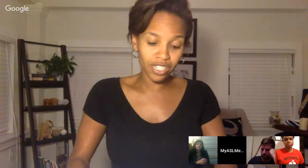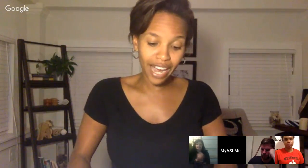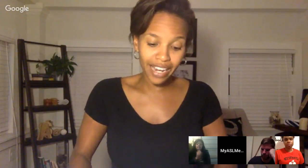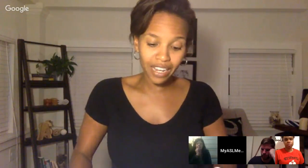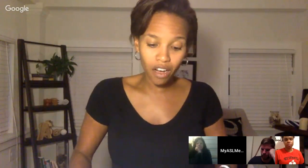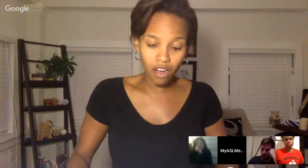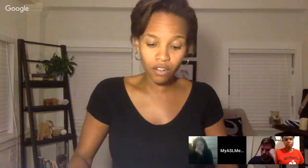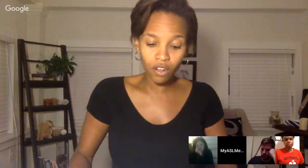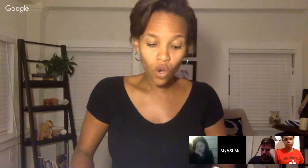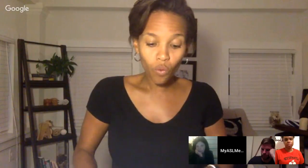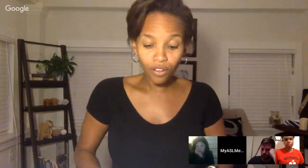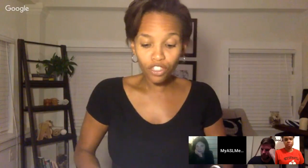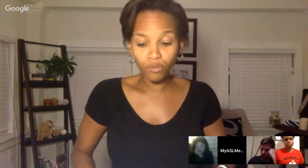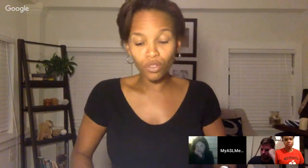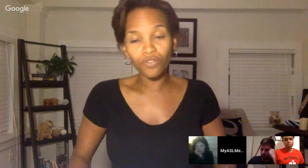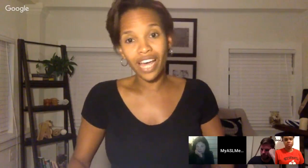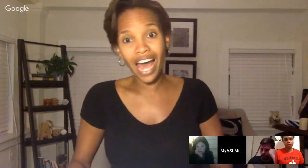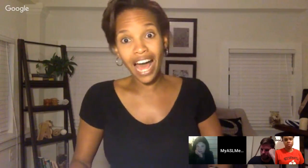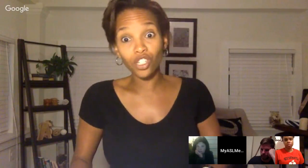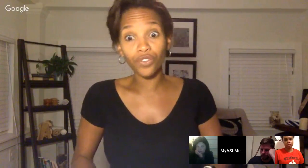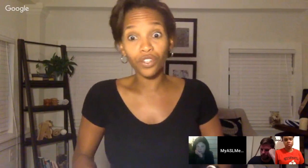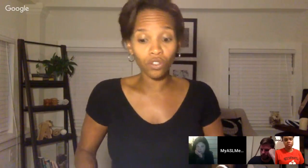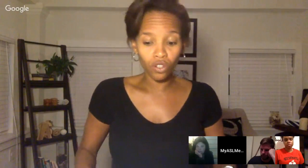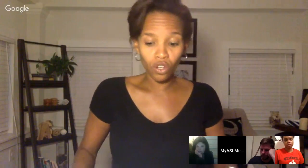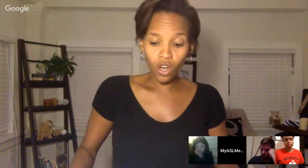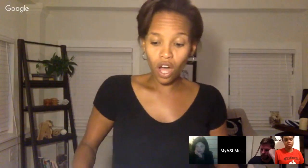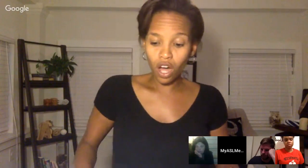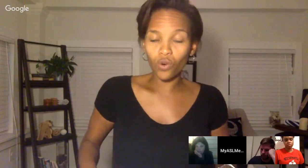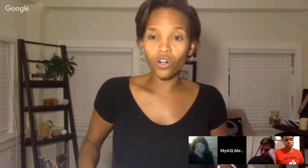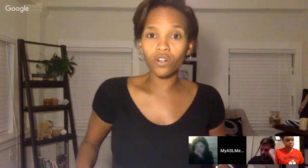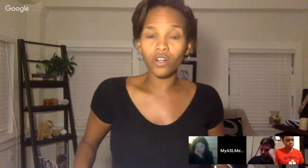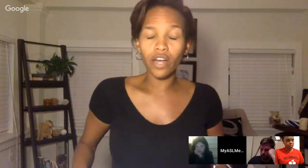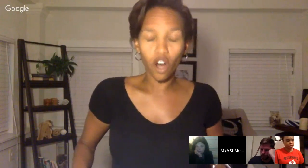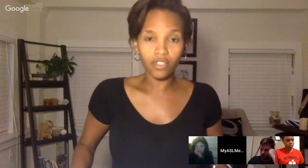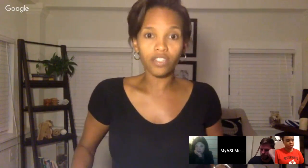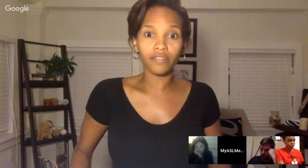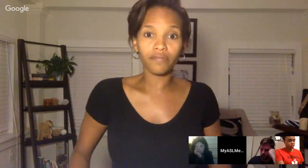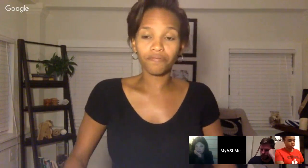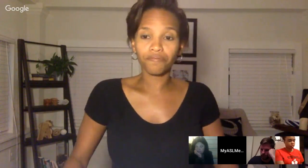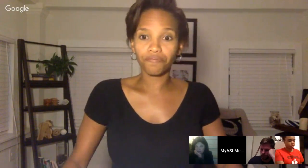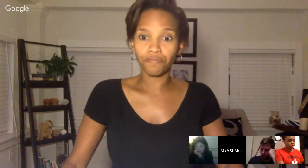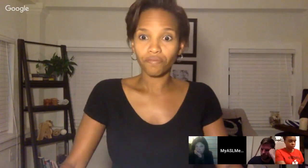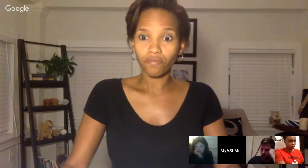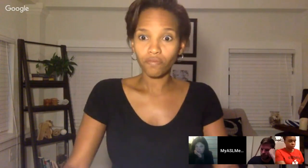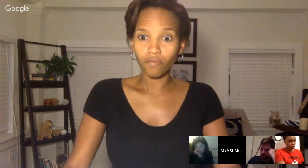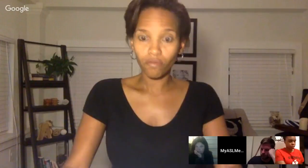research deciding on whether to move to Asheville or Austin.